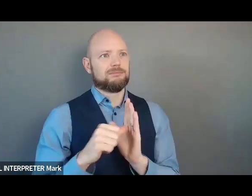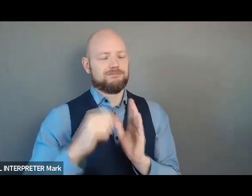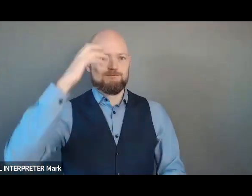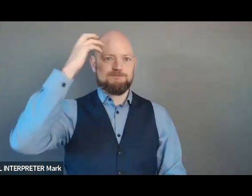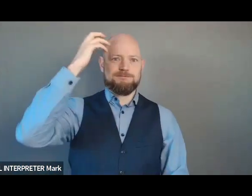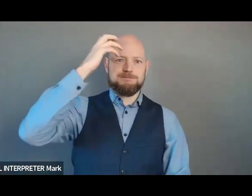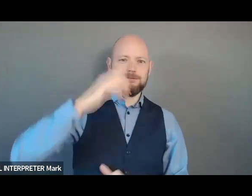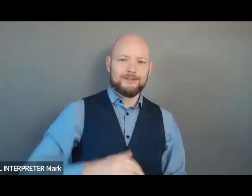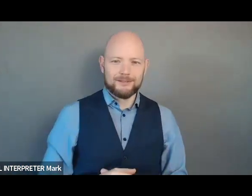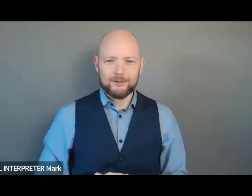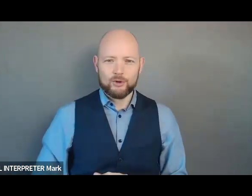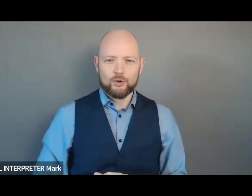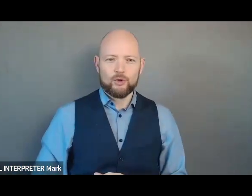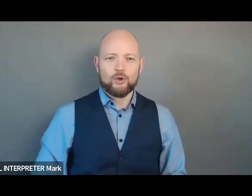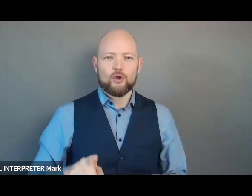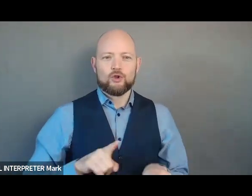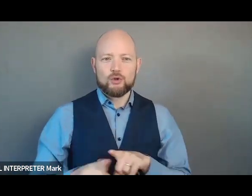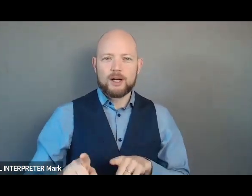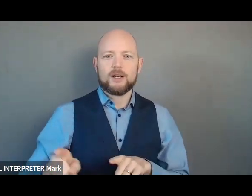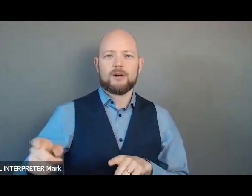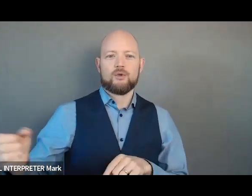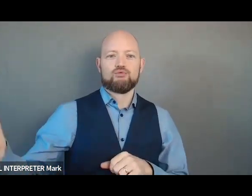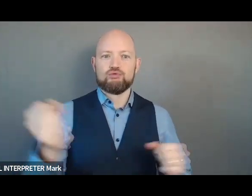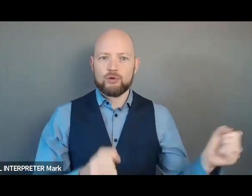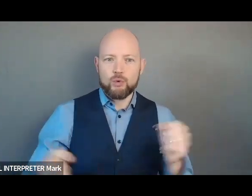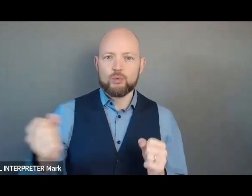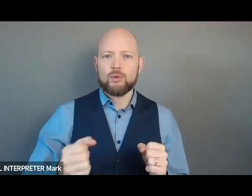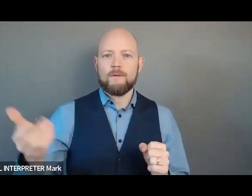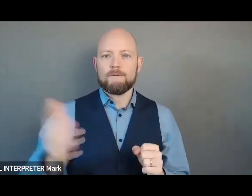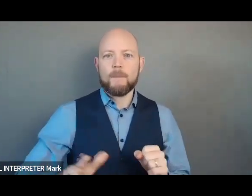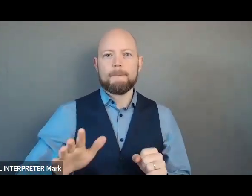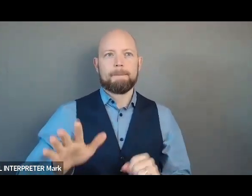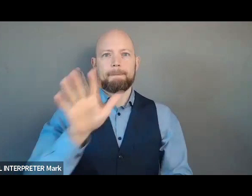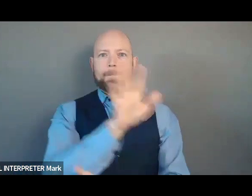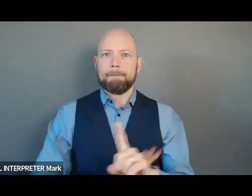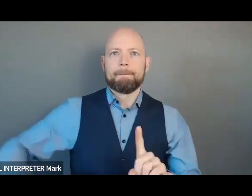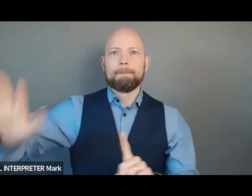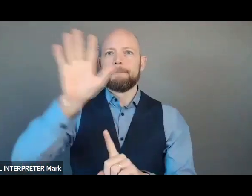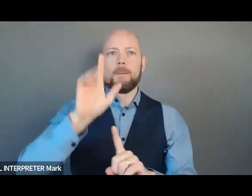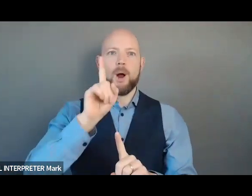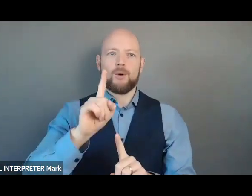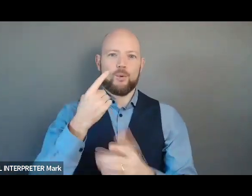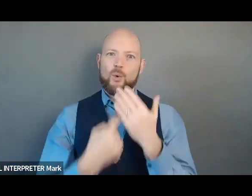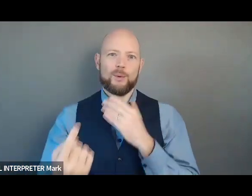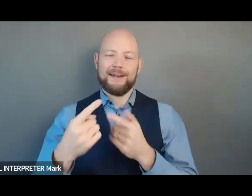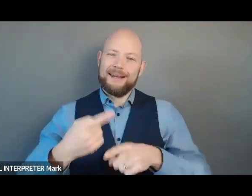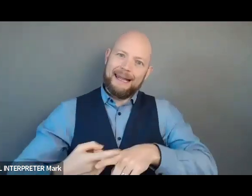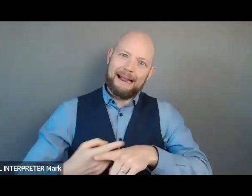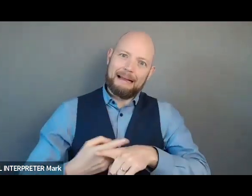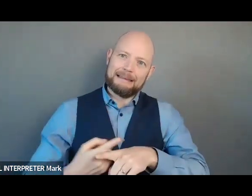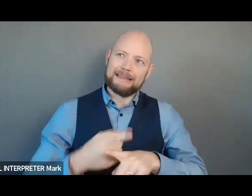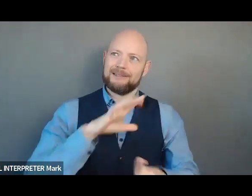recruit participants from across the 4 nations of the UK. We couldn't get anything outside England, so that was a